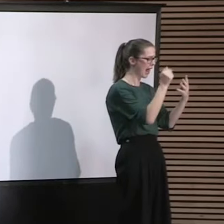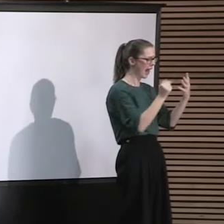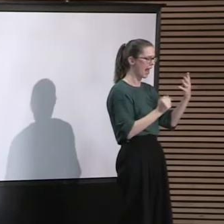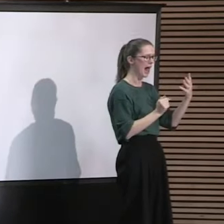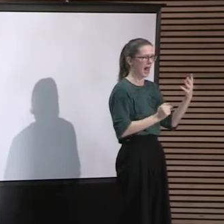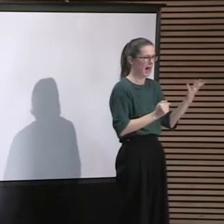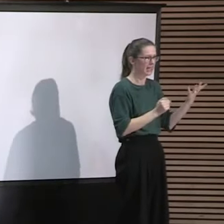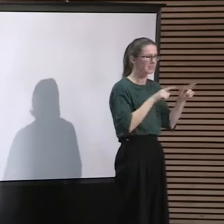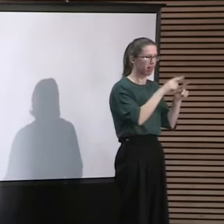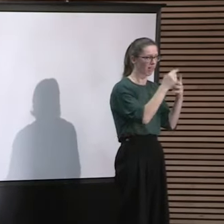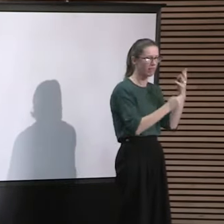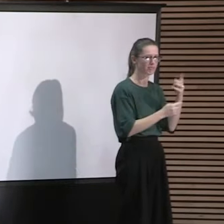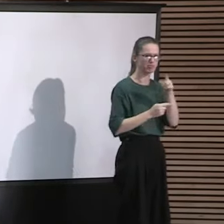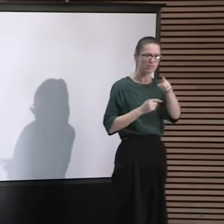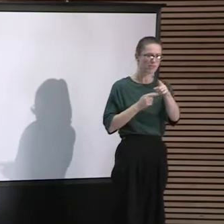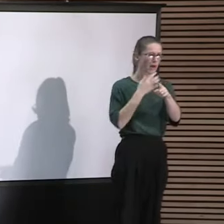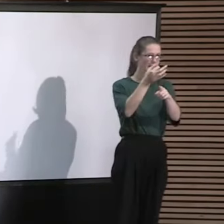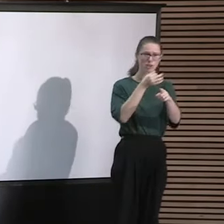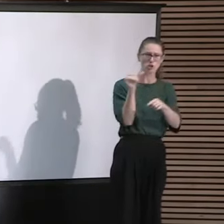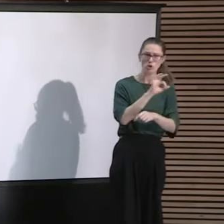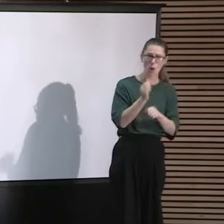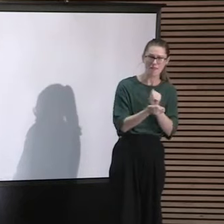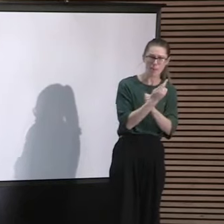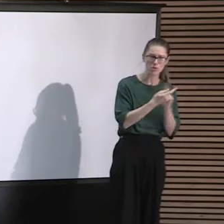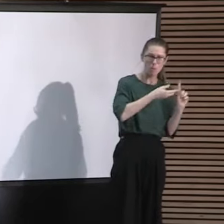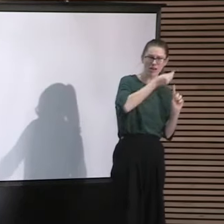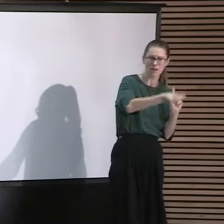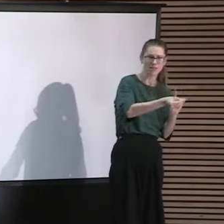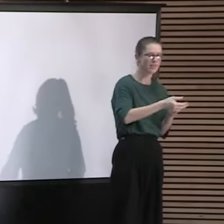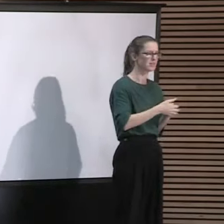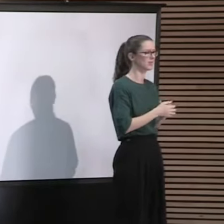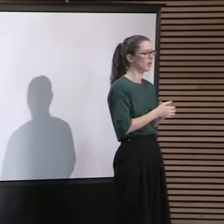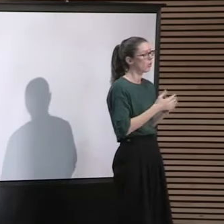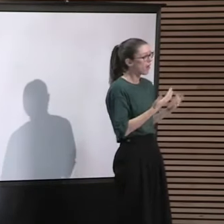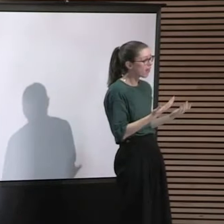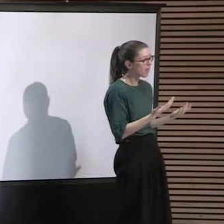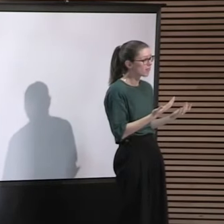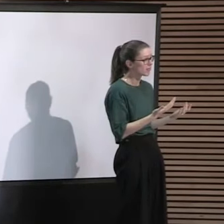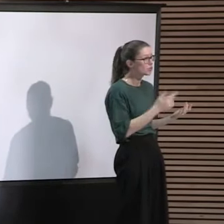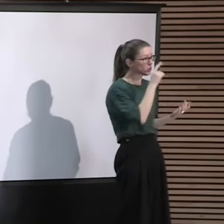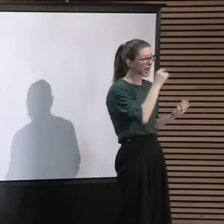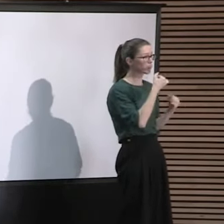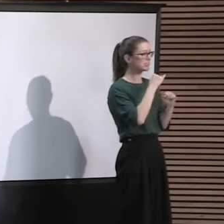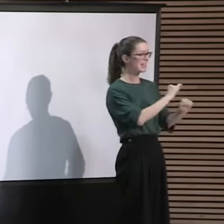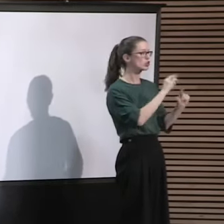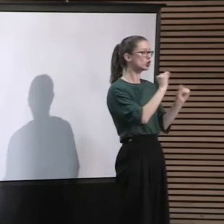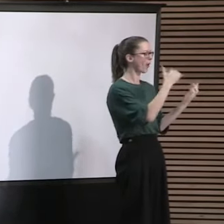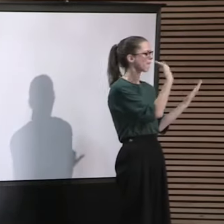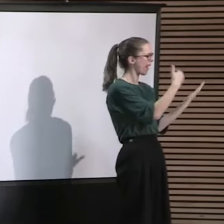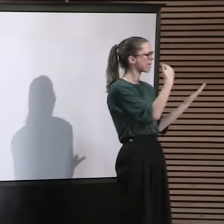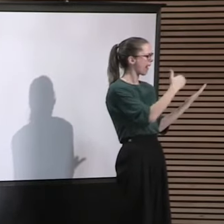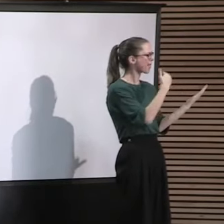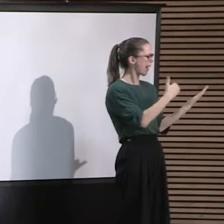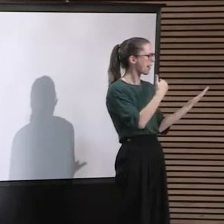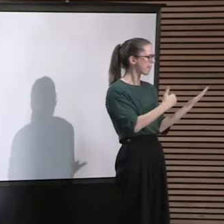place. Should it be happening, should it? Well, what I can say is, you can put very, very stringent protective measures in place.